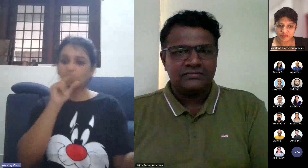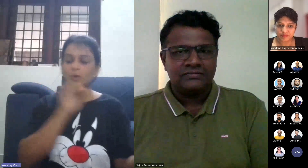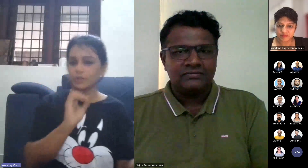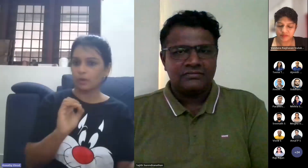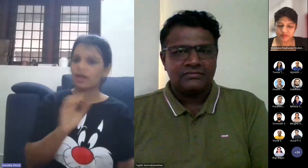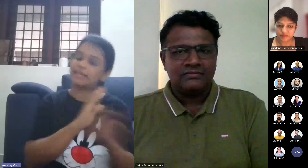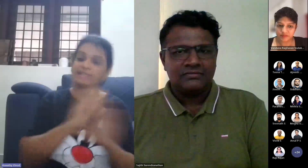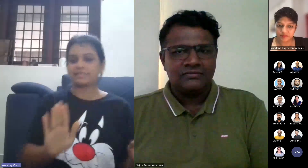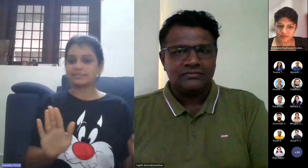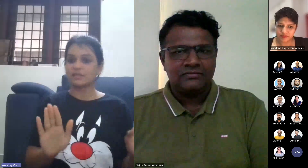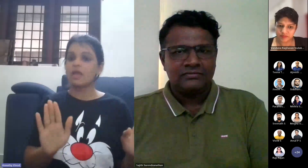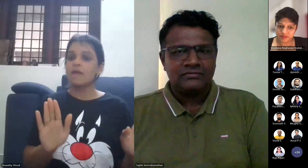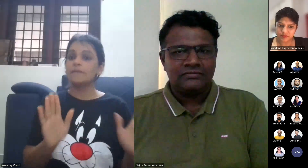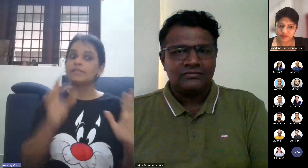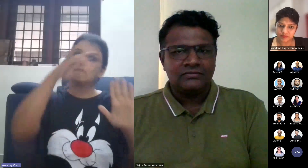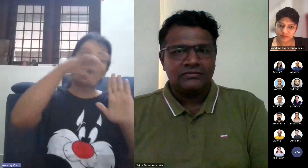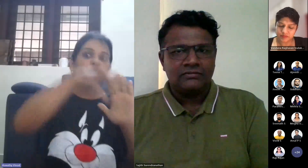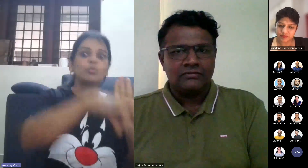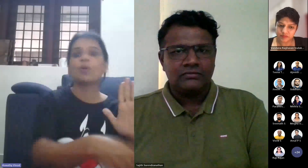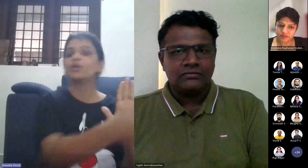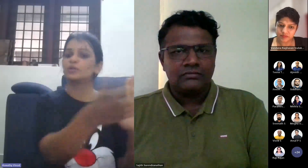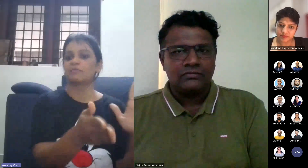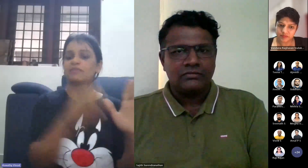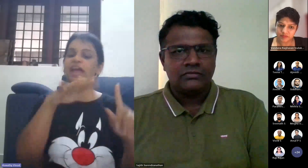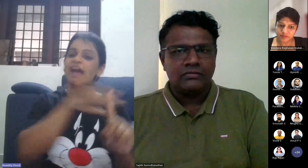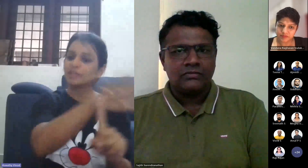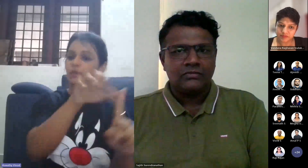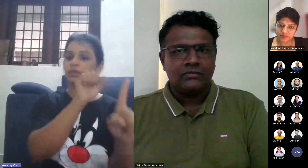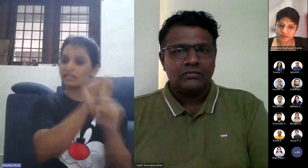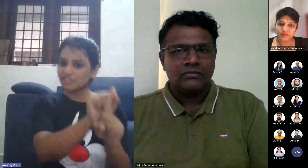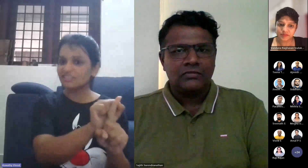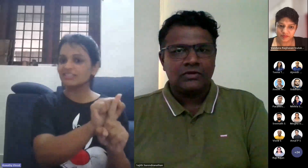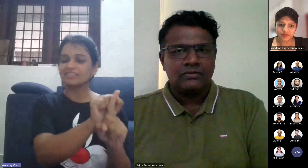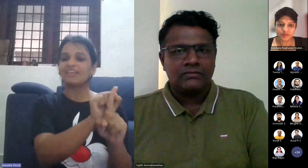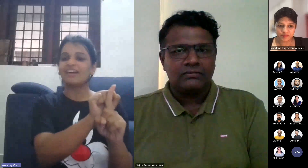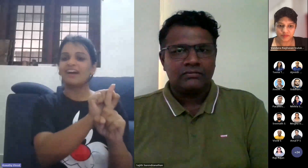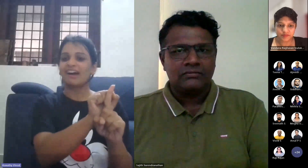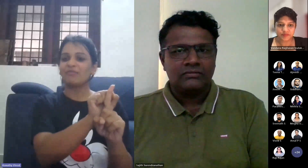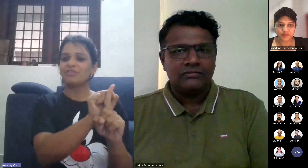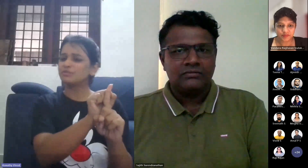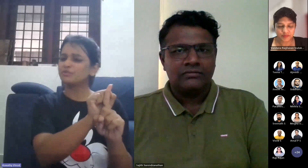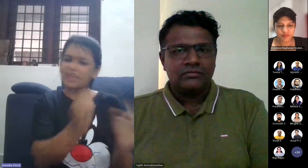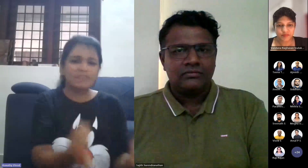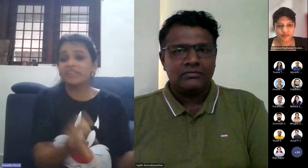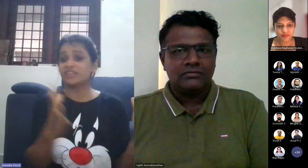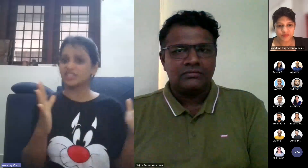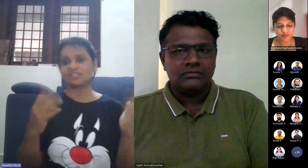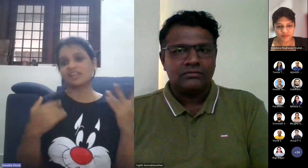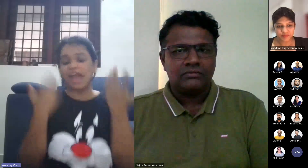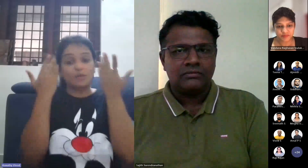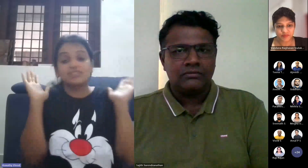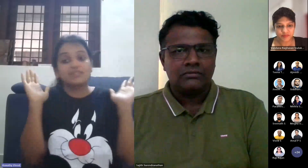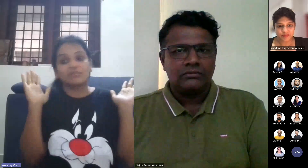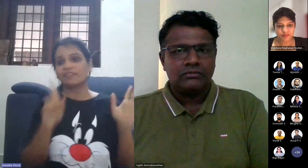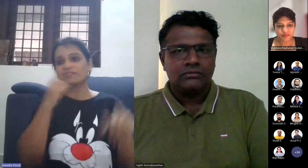hear, he cannot talk, and that's it. But there's a lot more to them. They have their own culture, which is very, very rich.